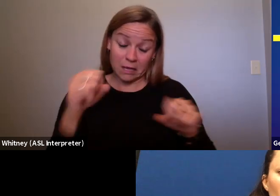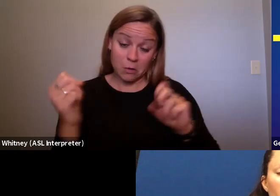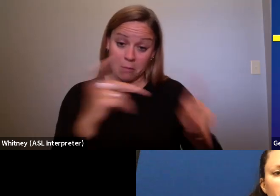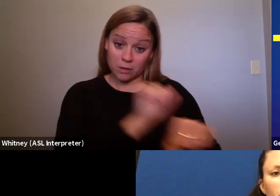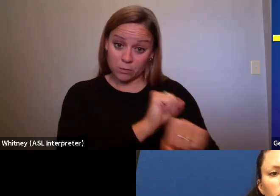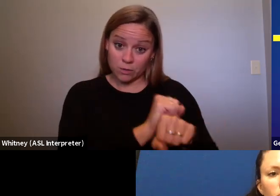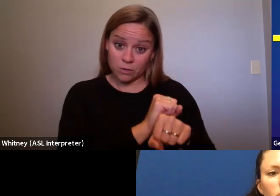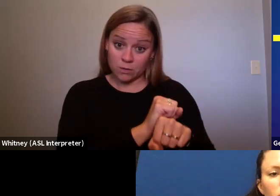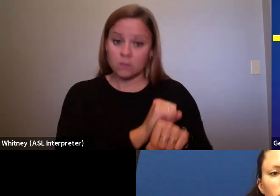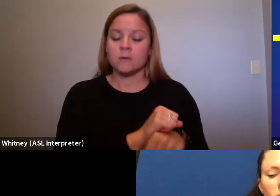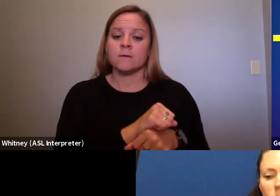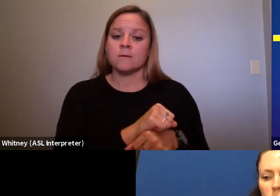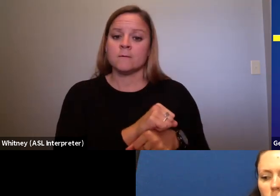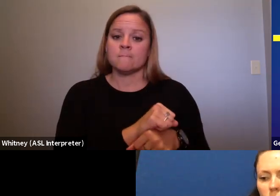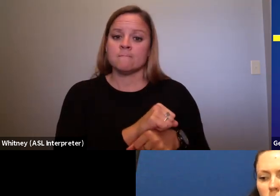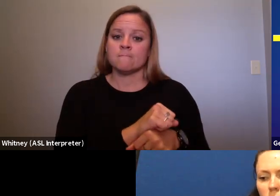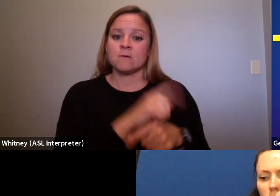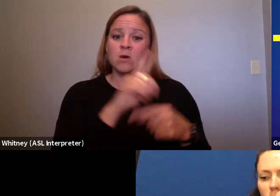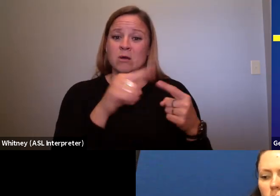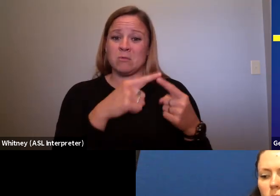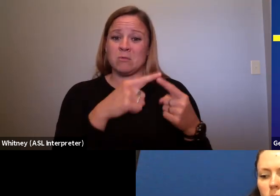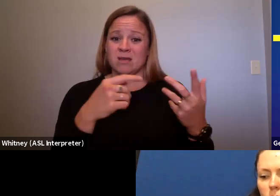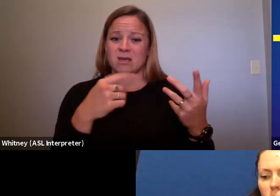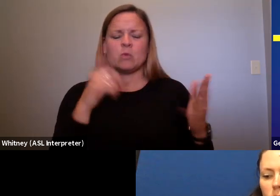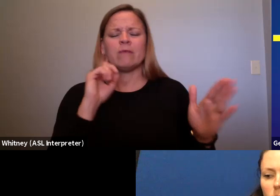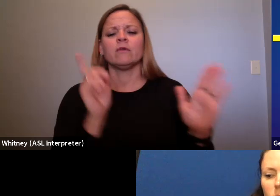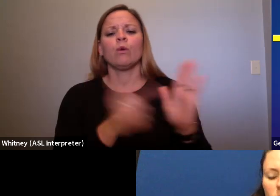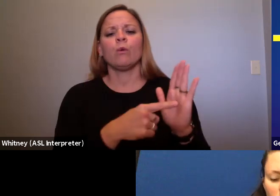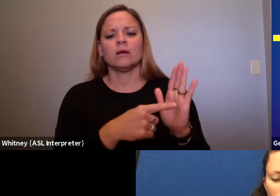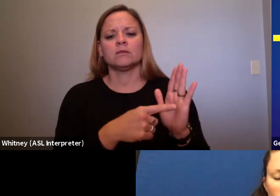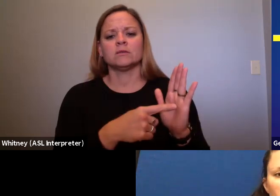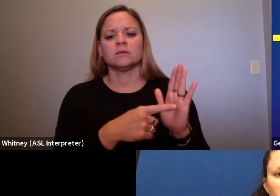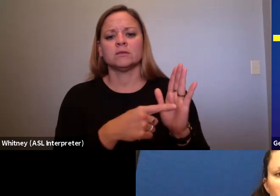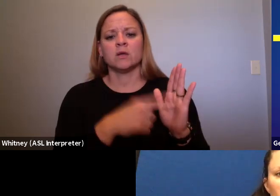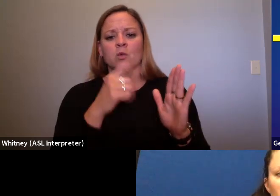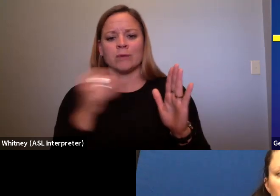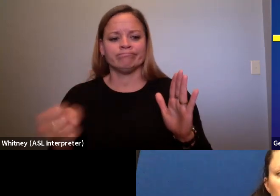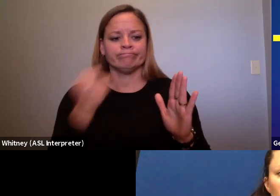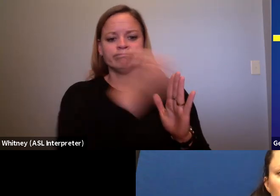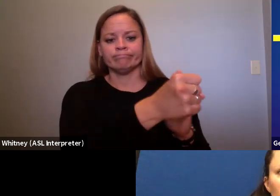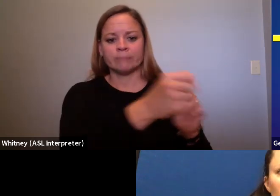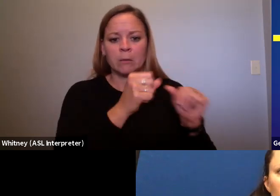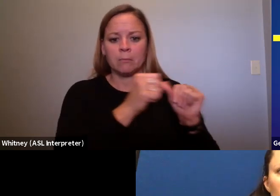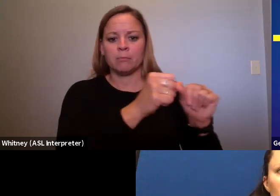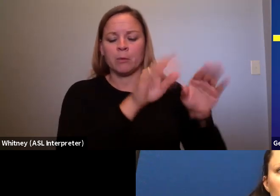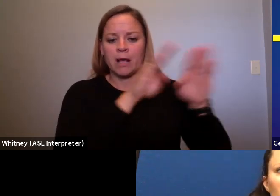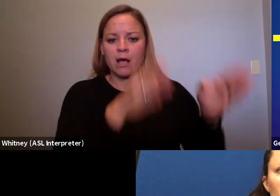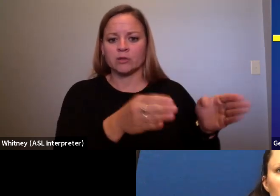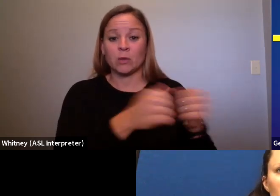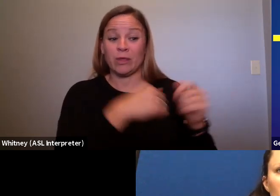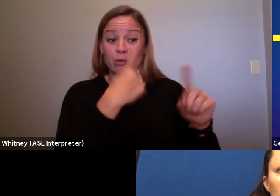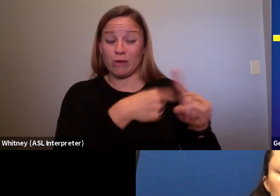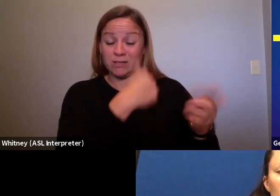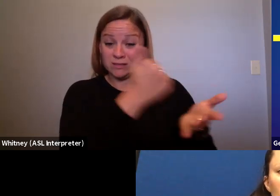work. What we have noticed is that when we place someone into permanent housing with rental